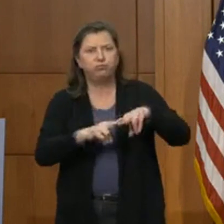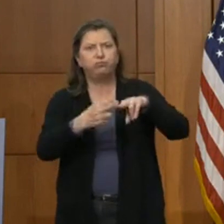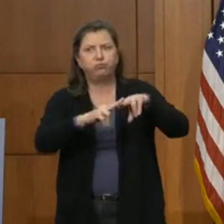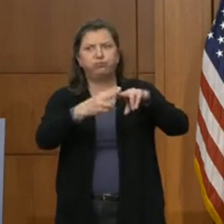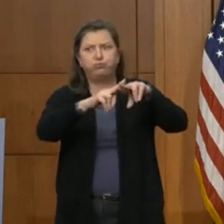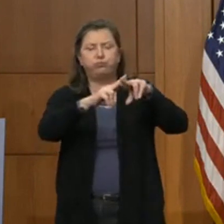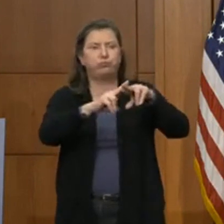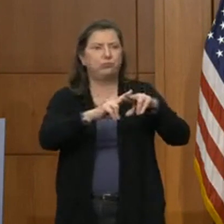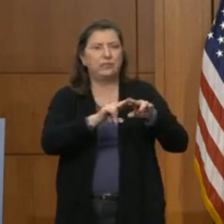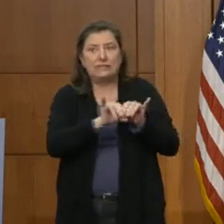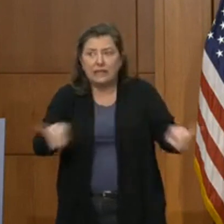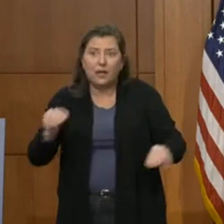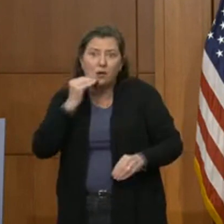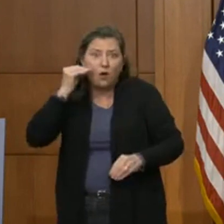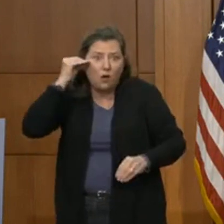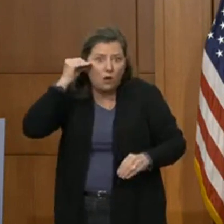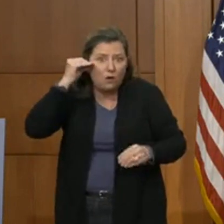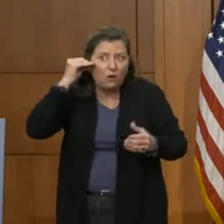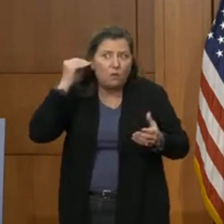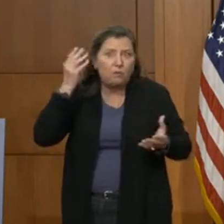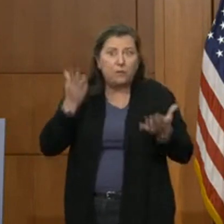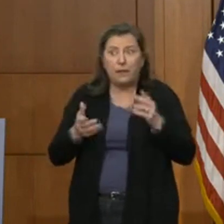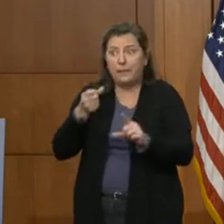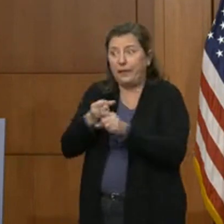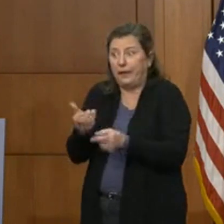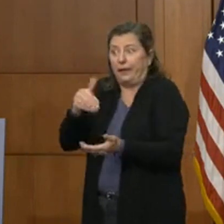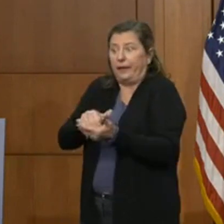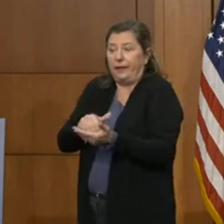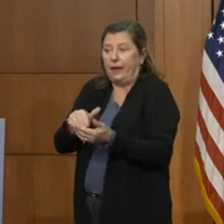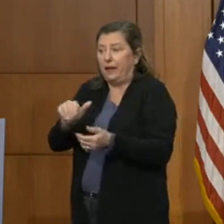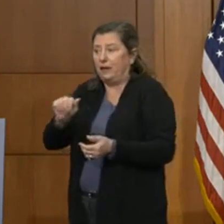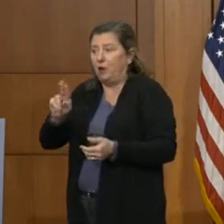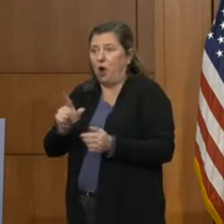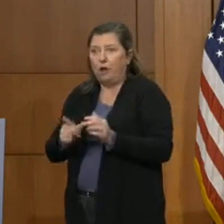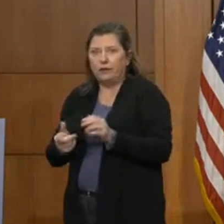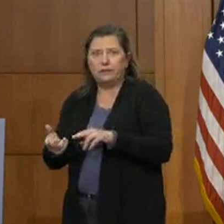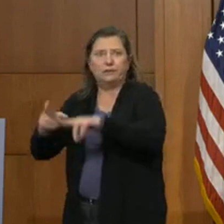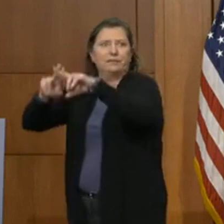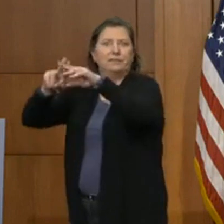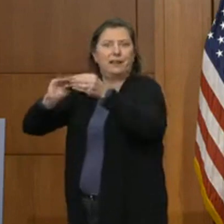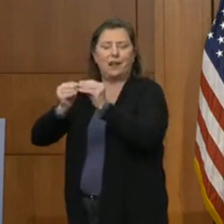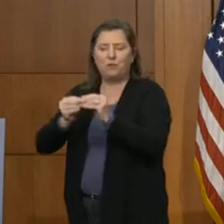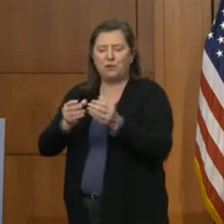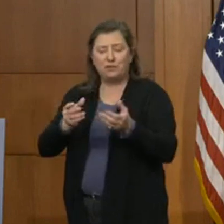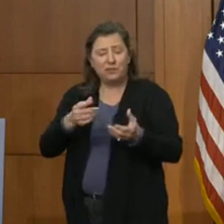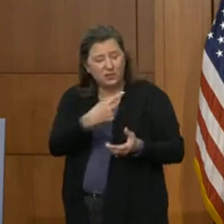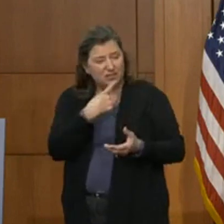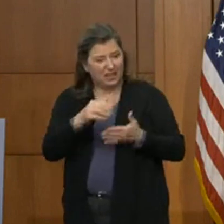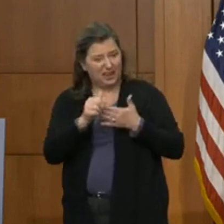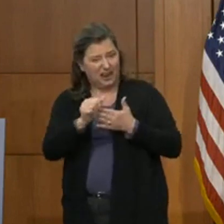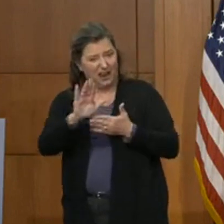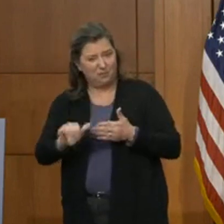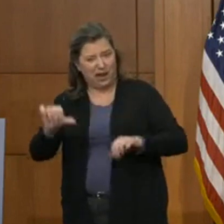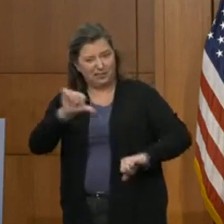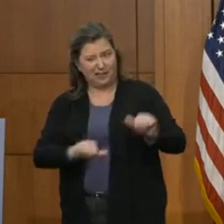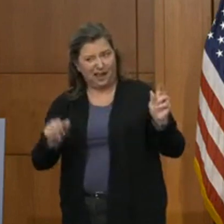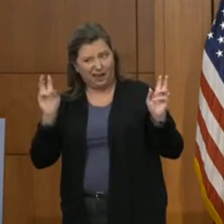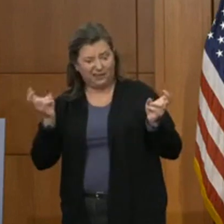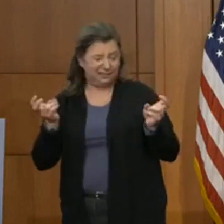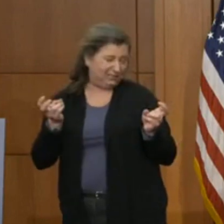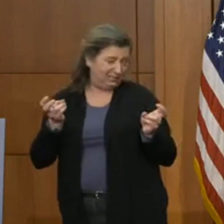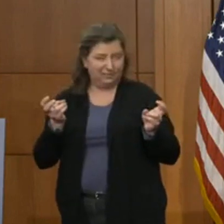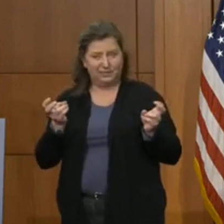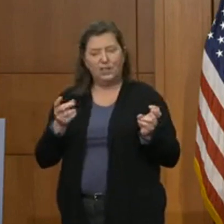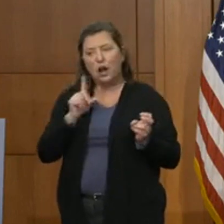and you'll just get another peak, a big peak in August. So when you talk about being guided by the science, I mean, isn't it to some extent sort